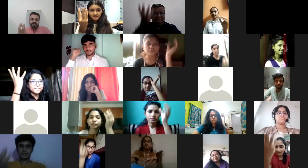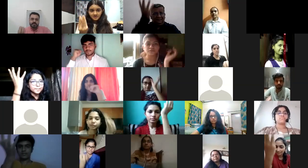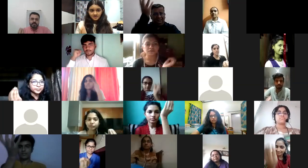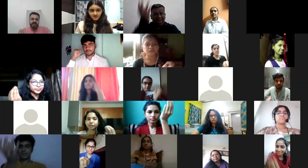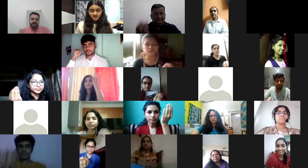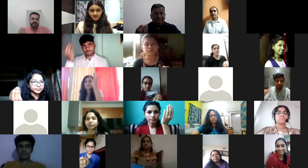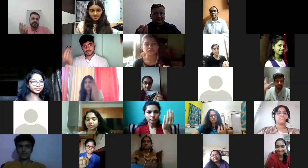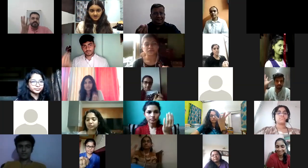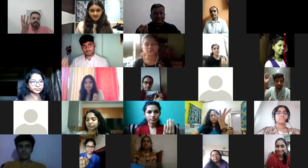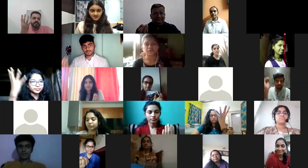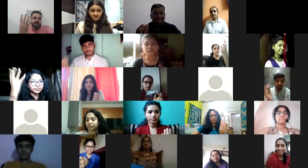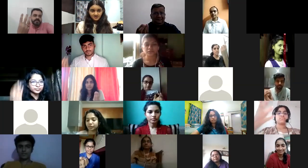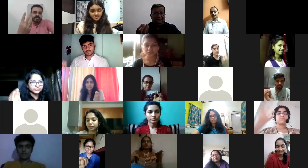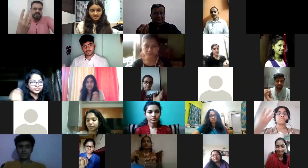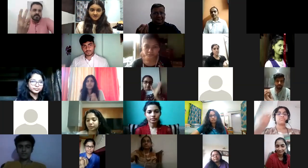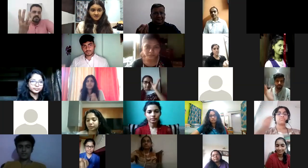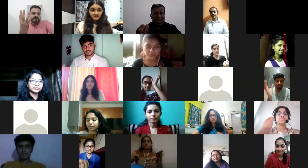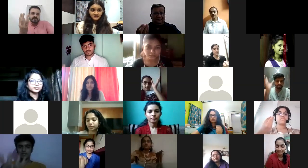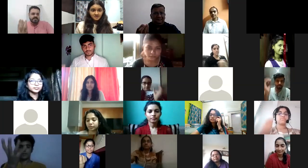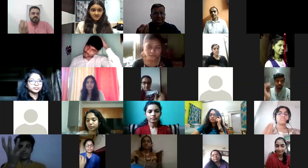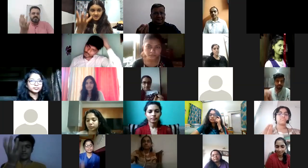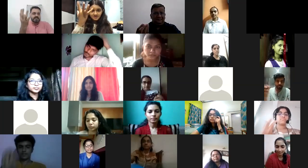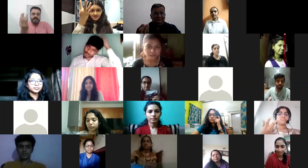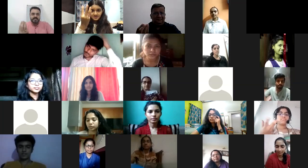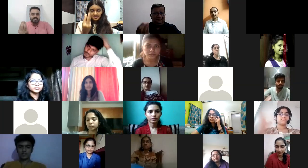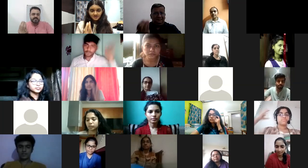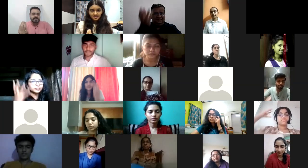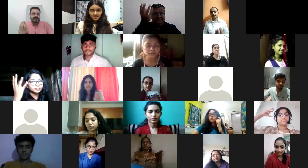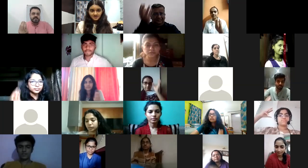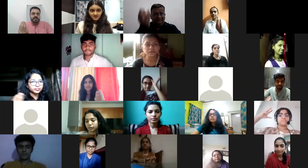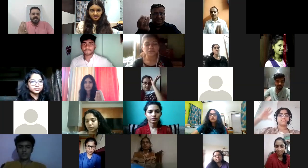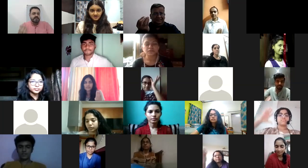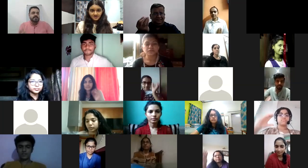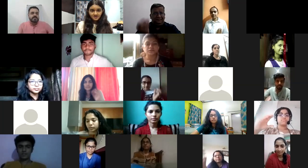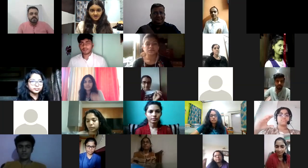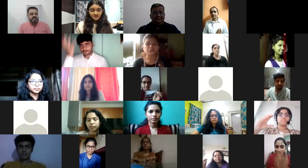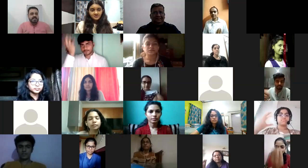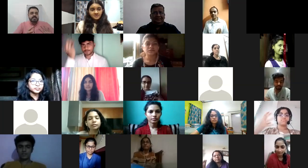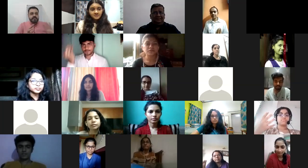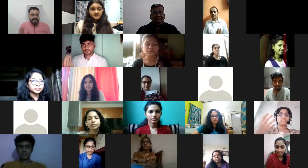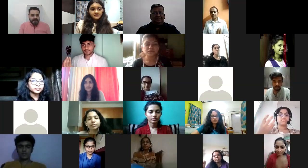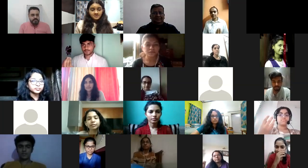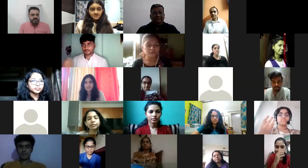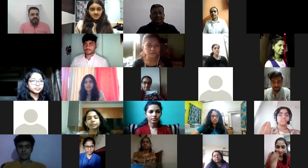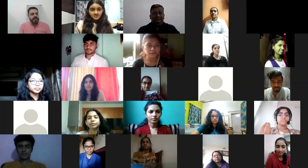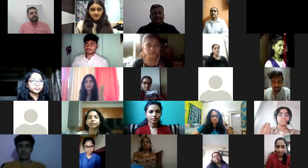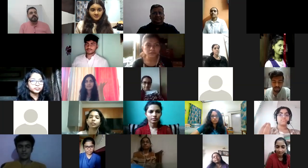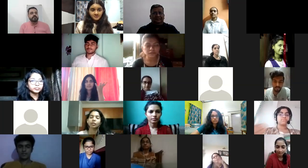Good night. Okay. This is night. And so these are the different times of the day, and when we